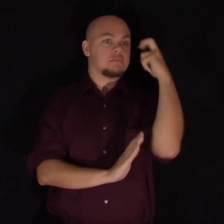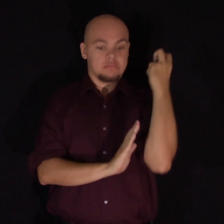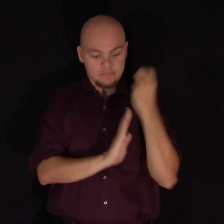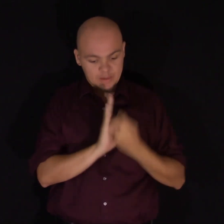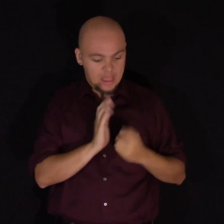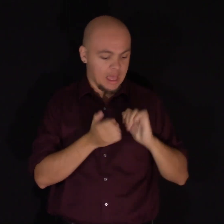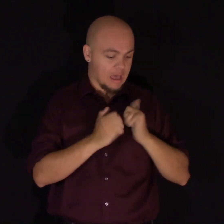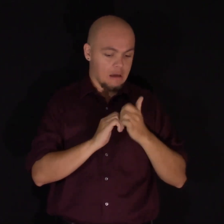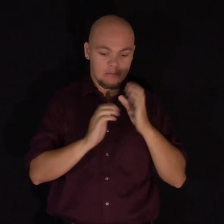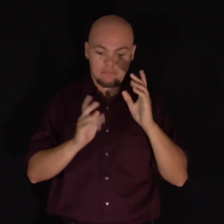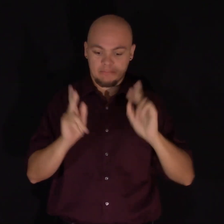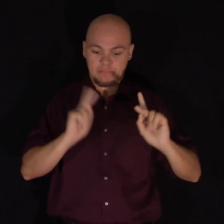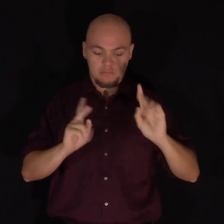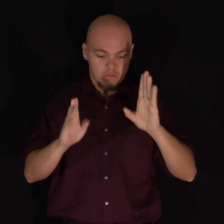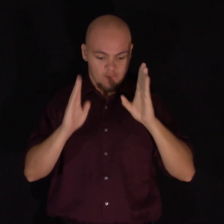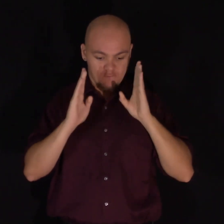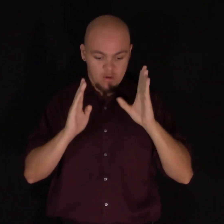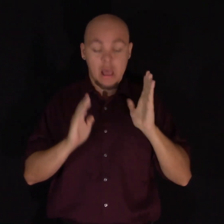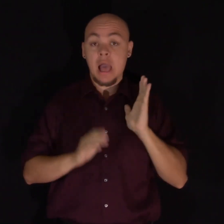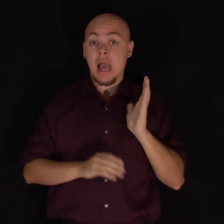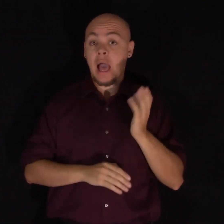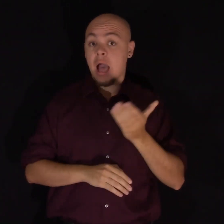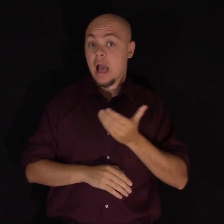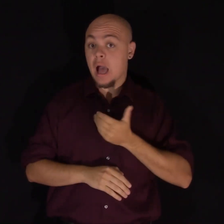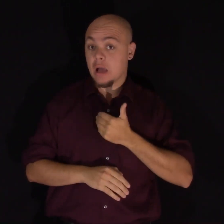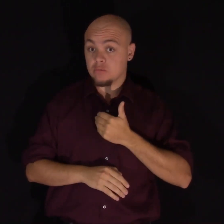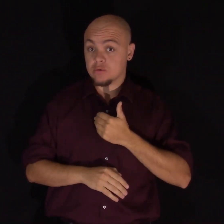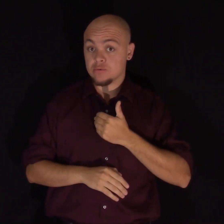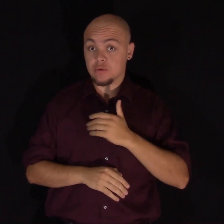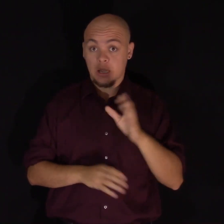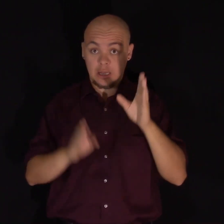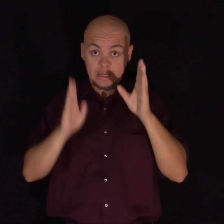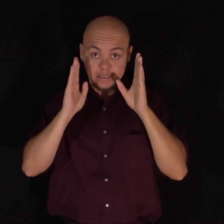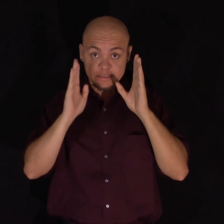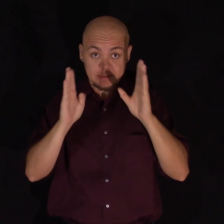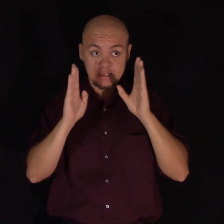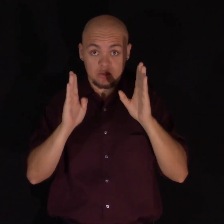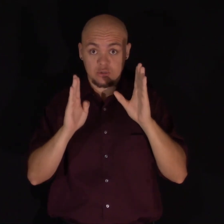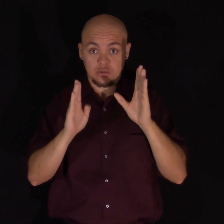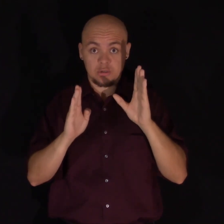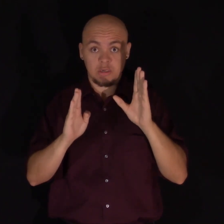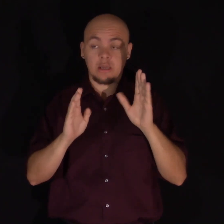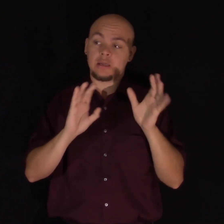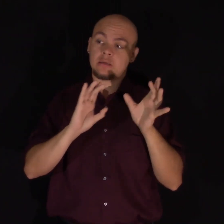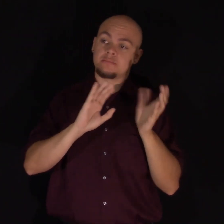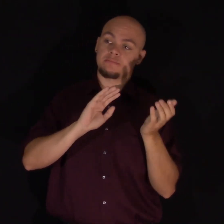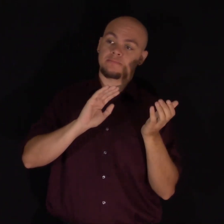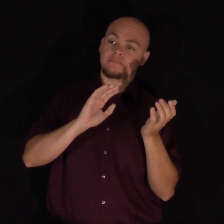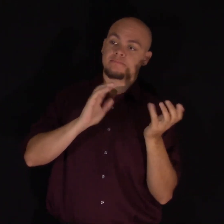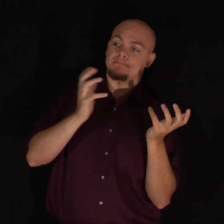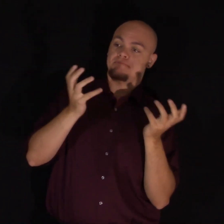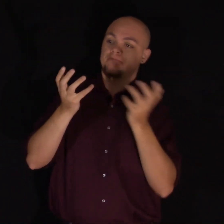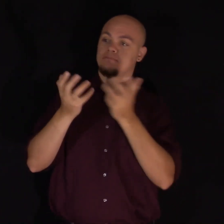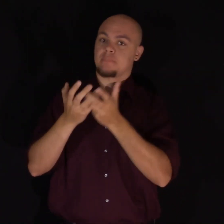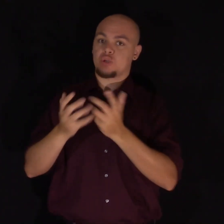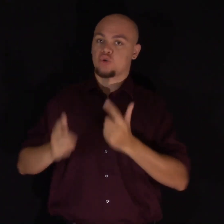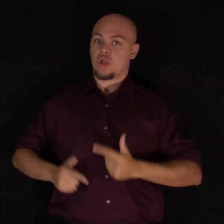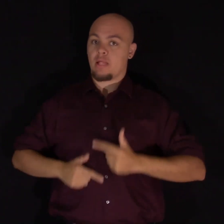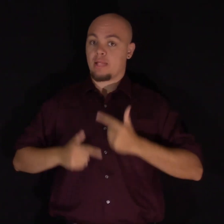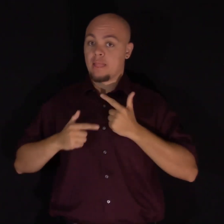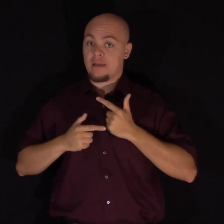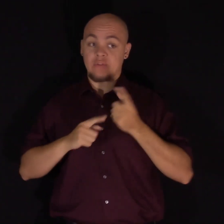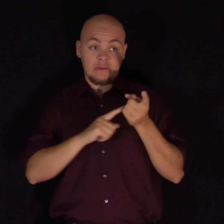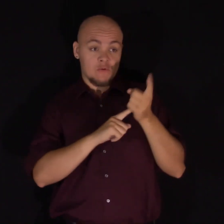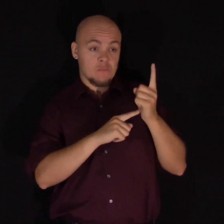focus, it's that the state of our attention is what determines the state of our lives. If we're distracted in each